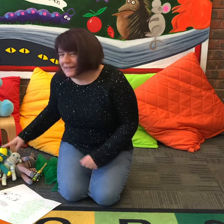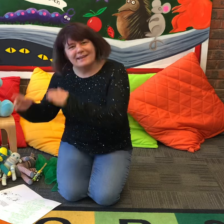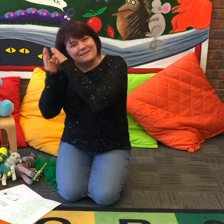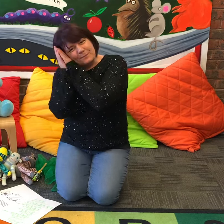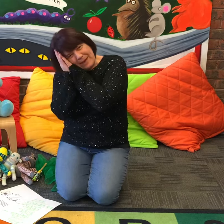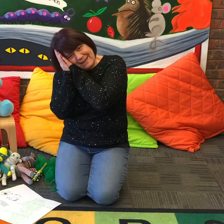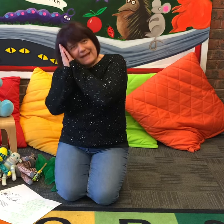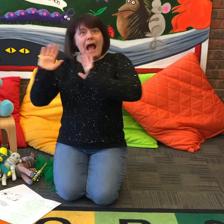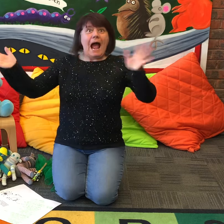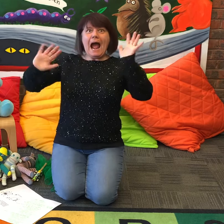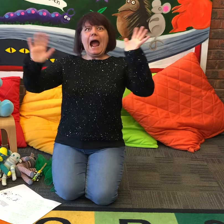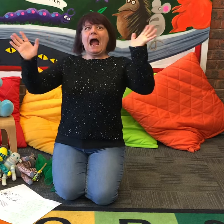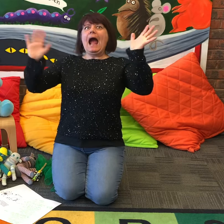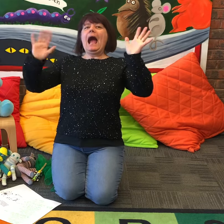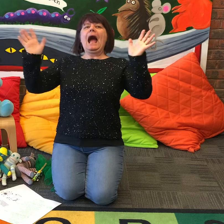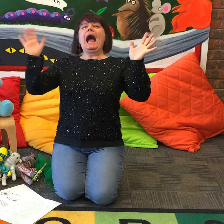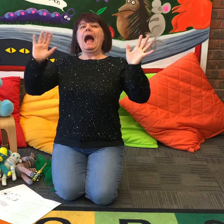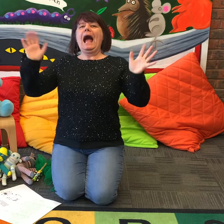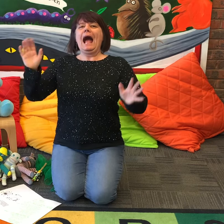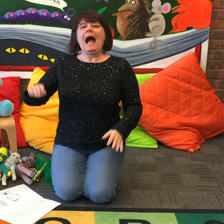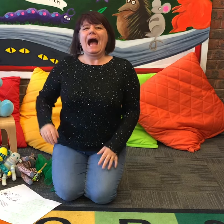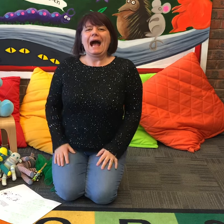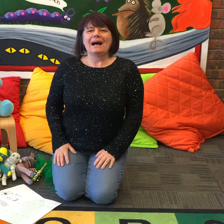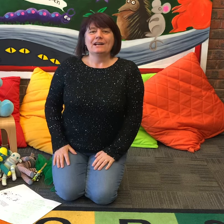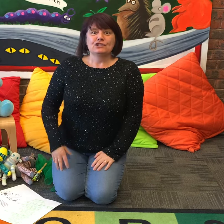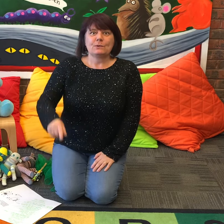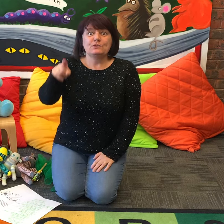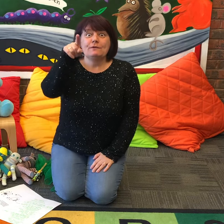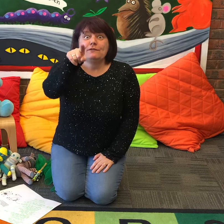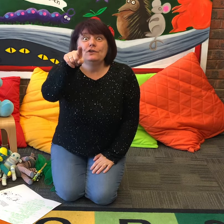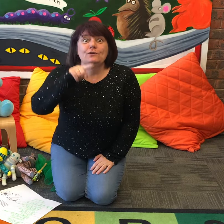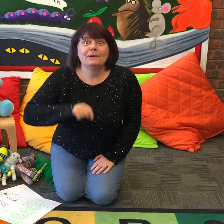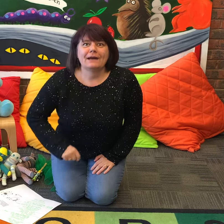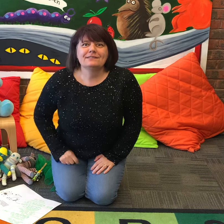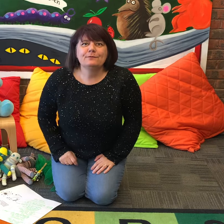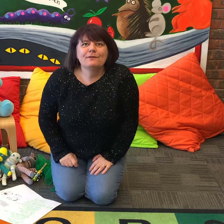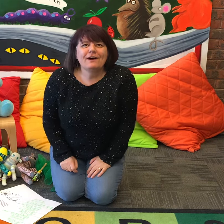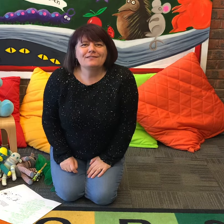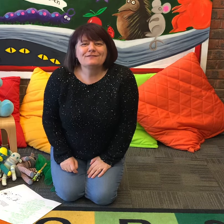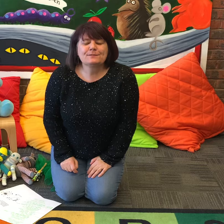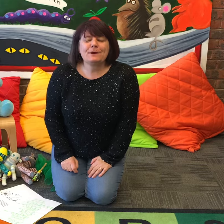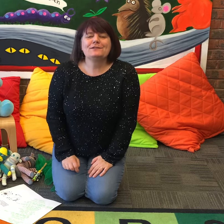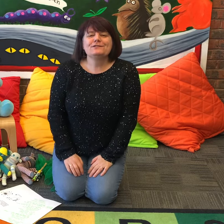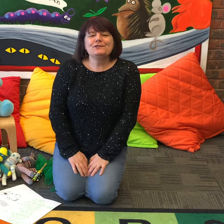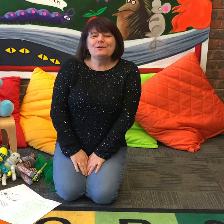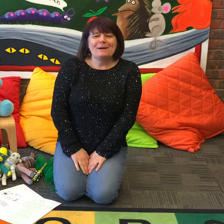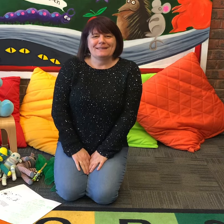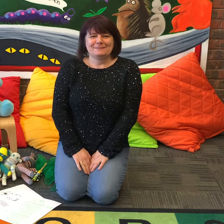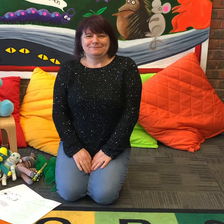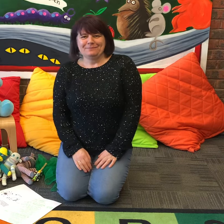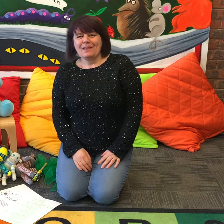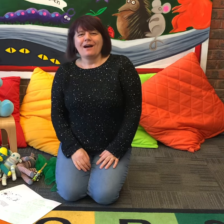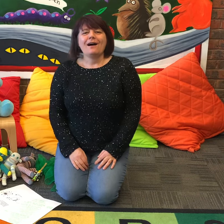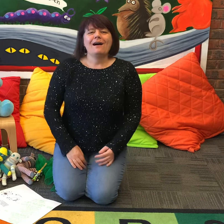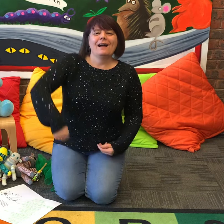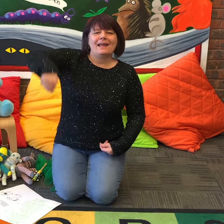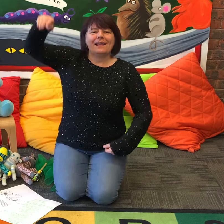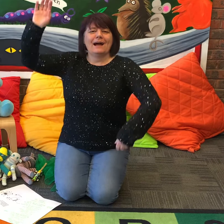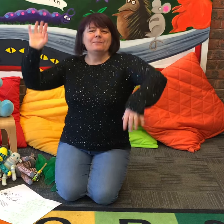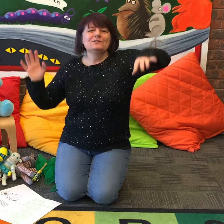monkey's bed. Ah! Shall we do it for you now? See if we can find a spider under your bed. I am a